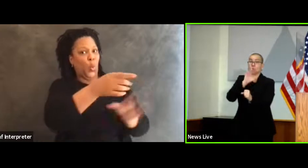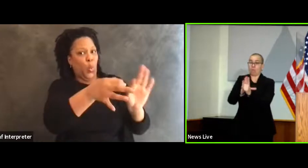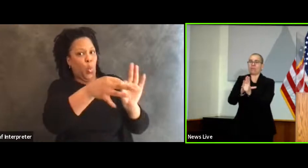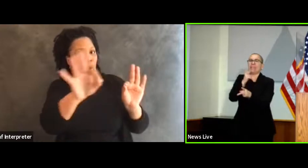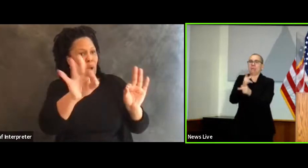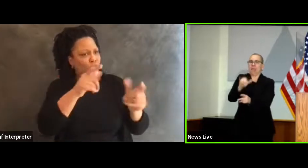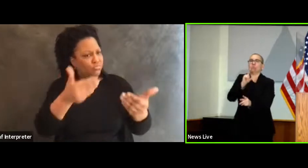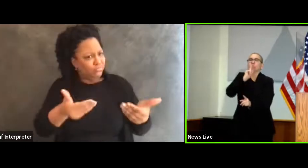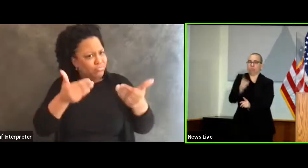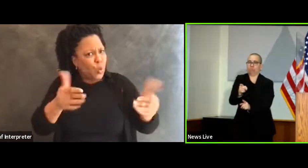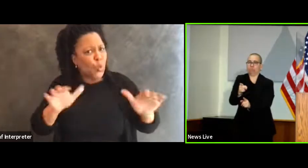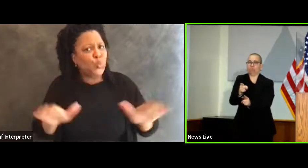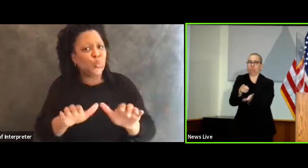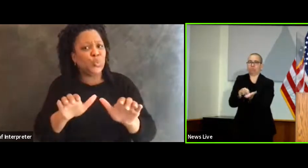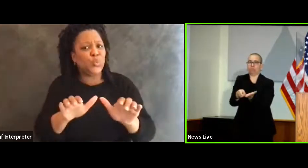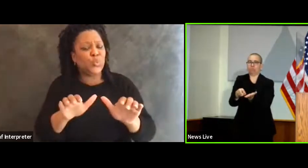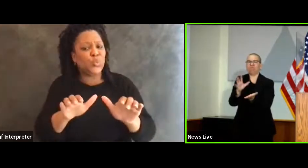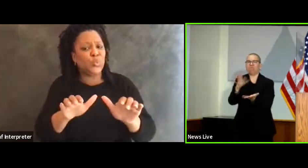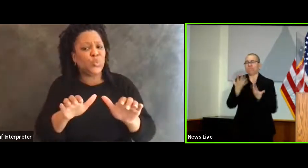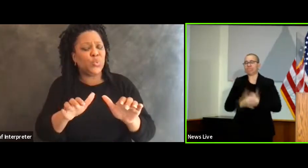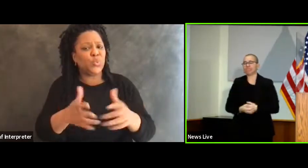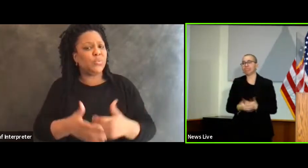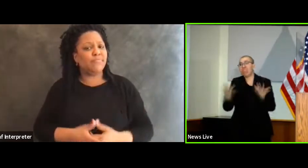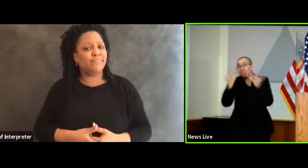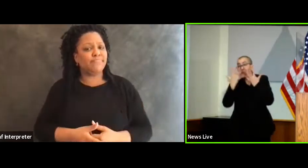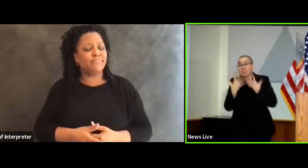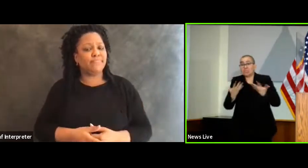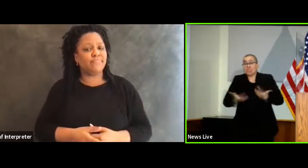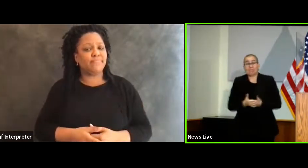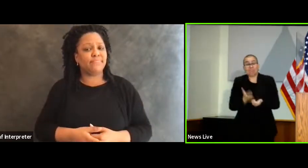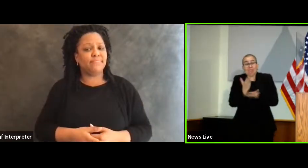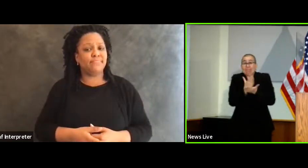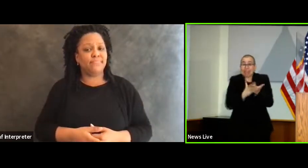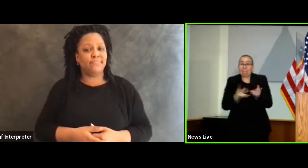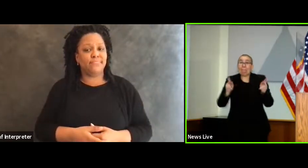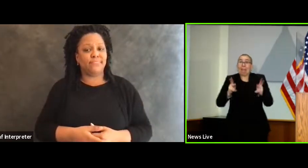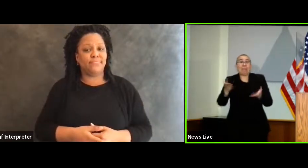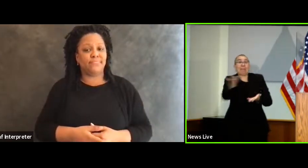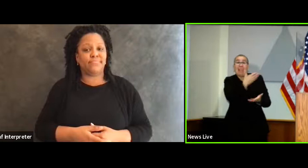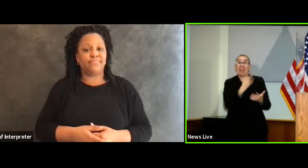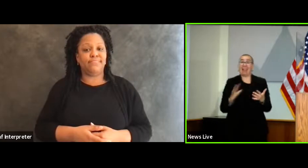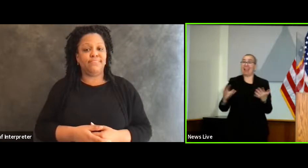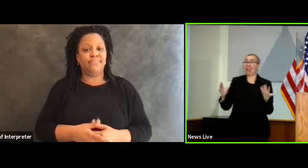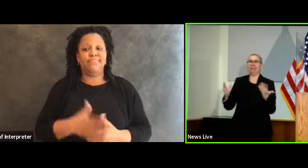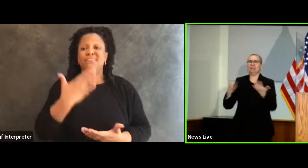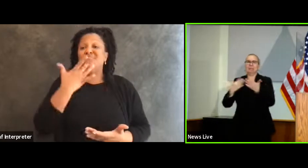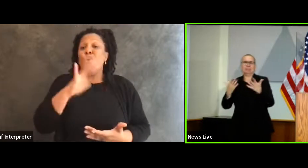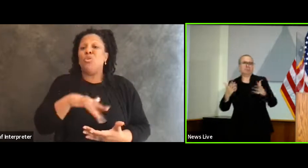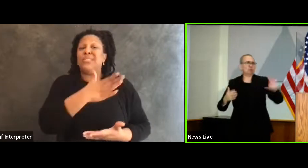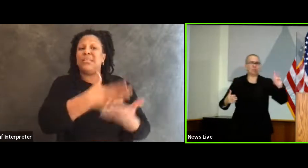Republicans are willing to put partisan politics aside to work with Democrats to do what's right.